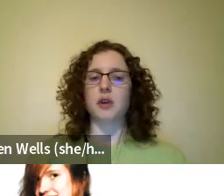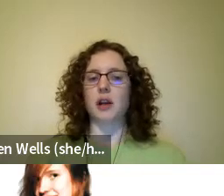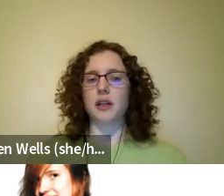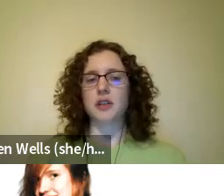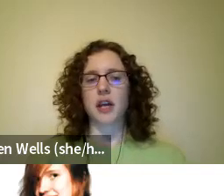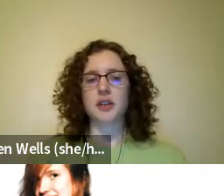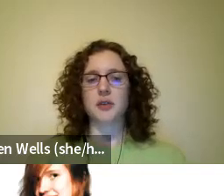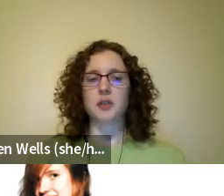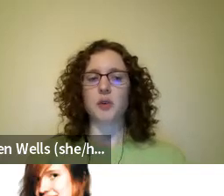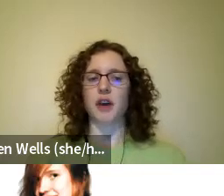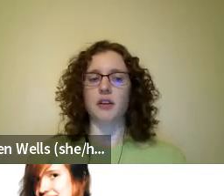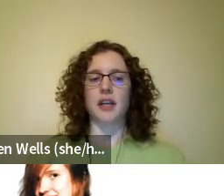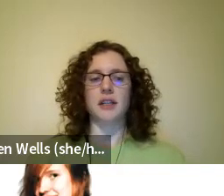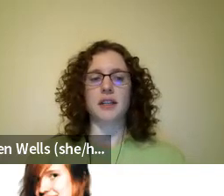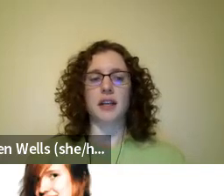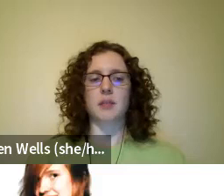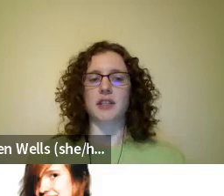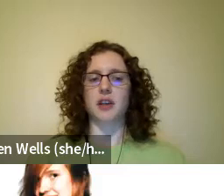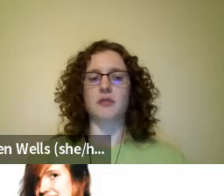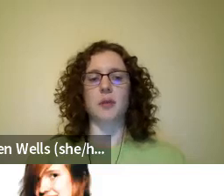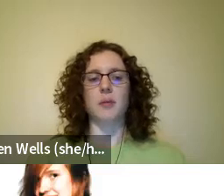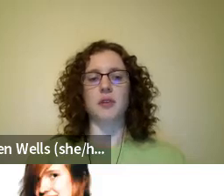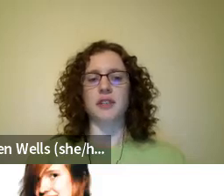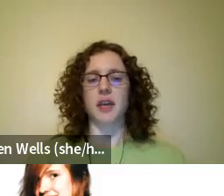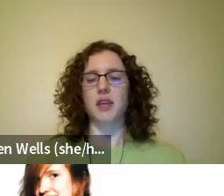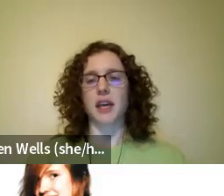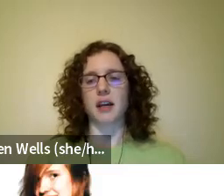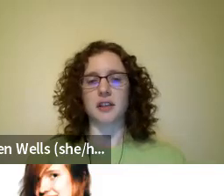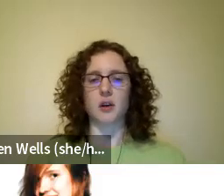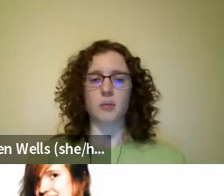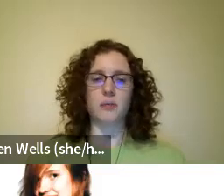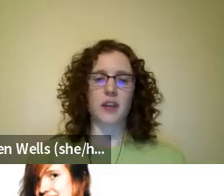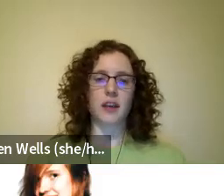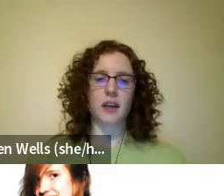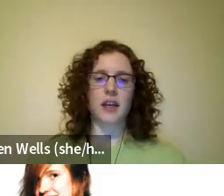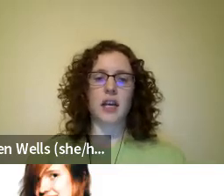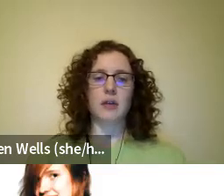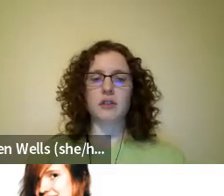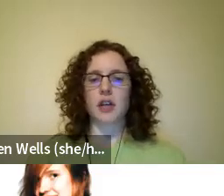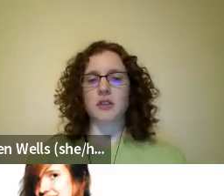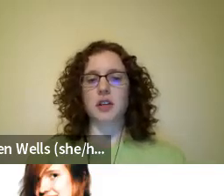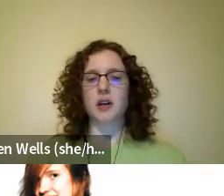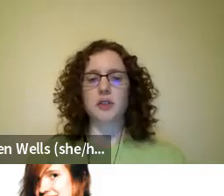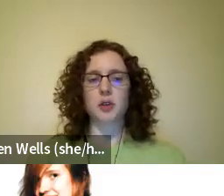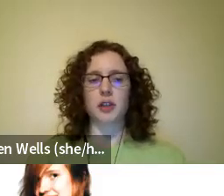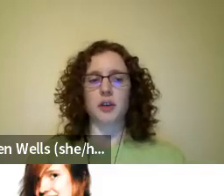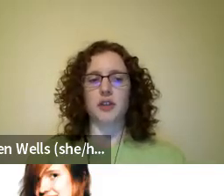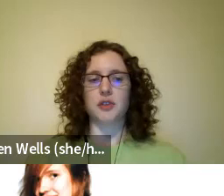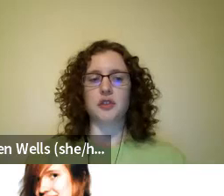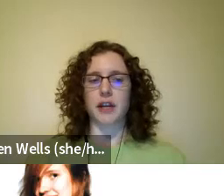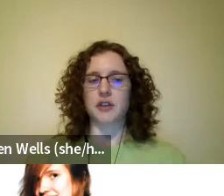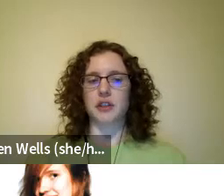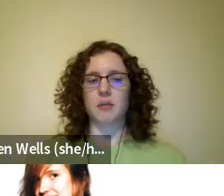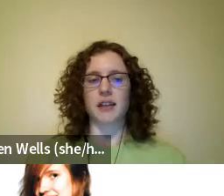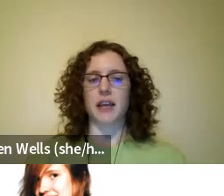me through college, I chose to move out and disconnect myself from them to escape the chaos at home. However, I was uncomfortable living with